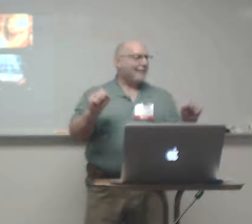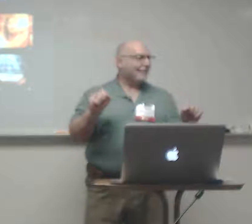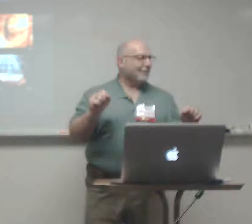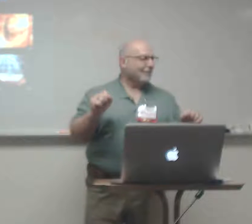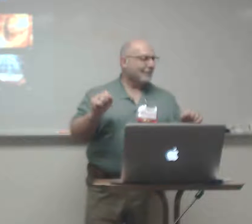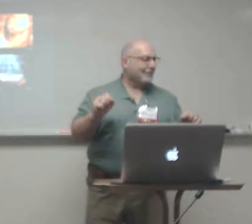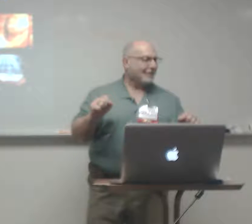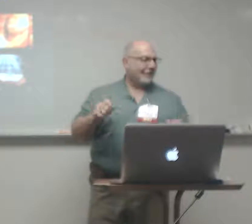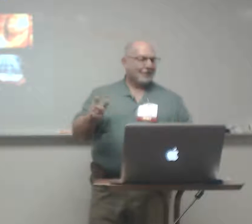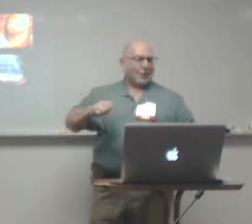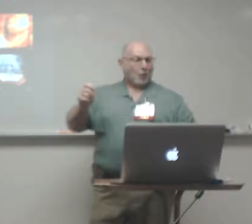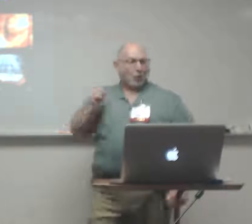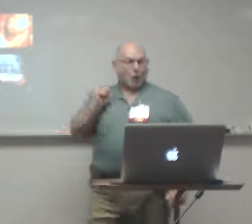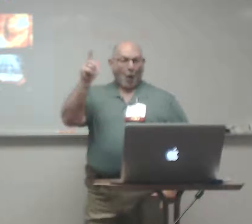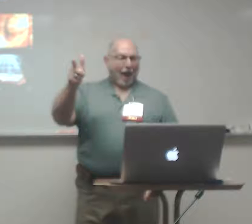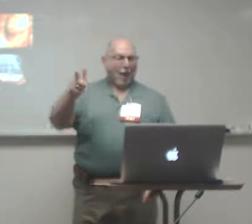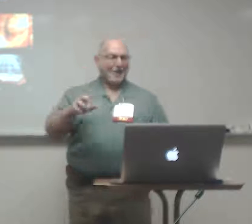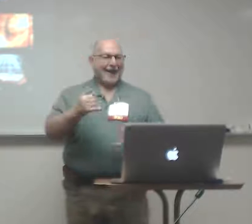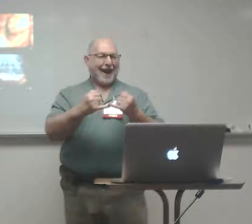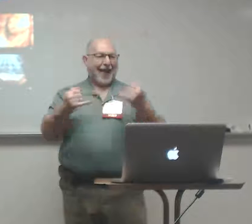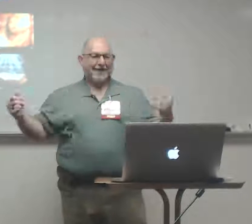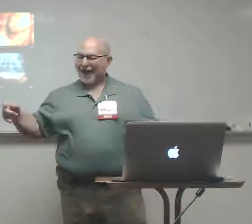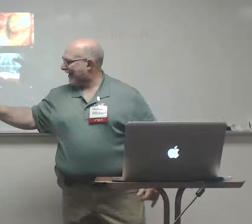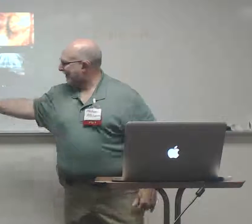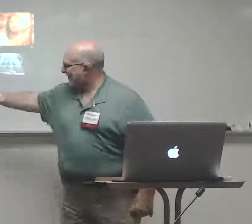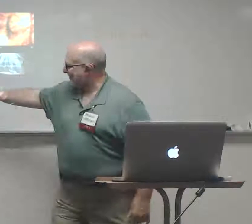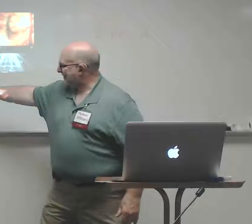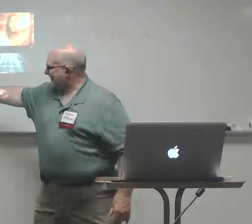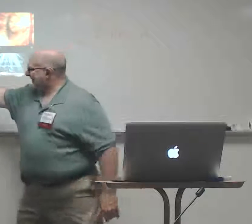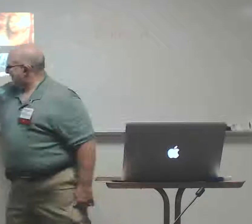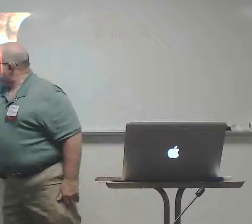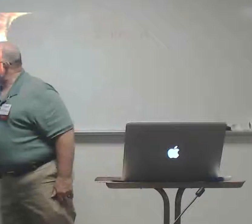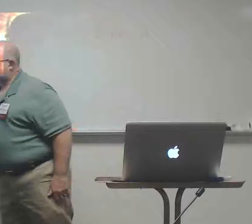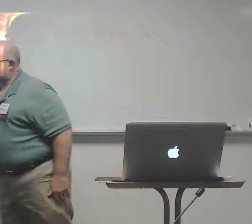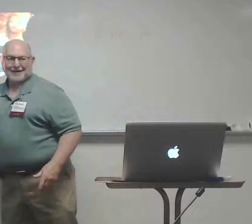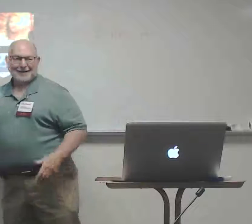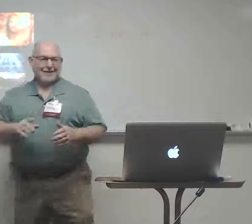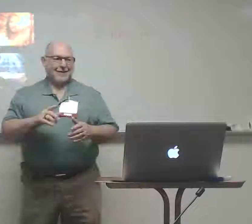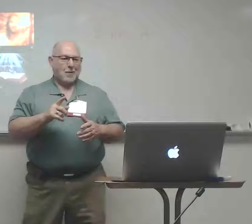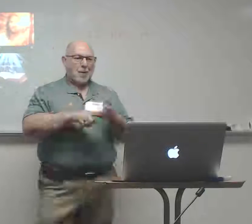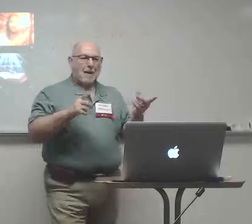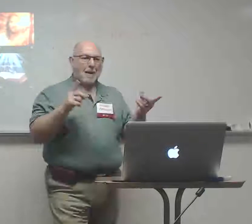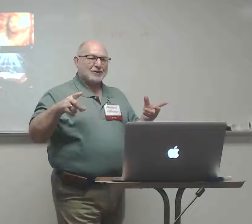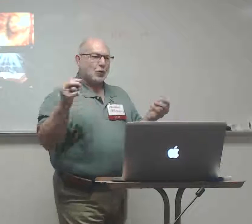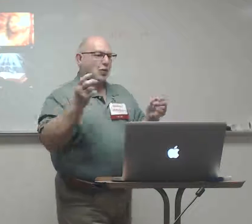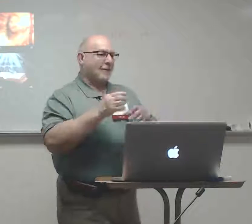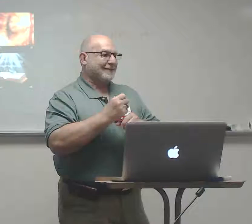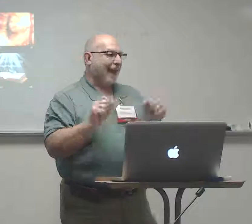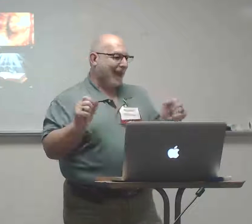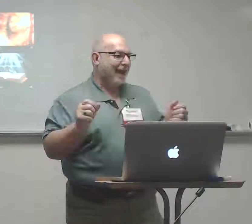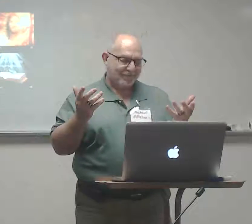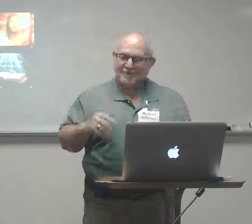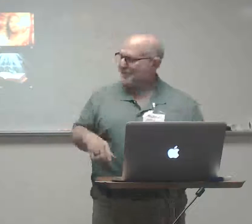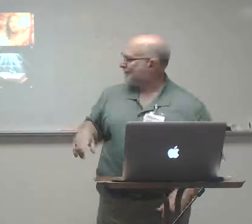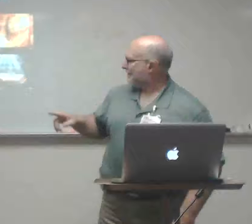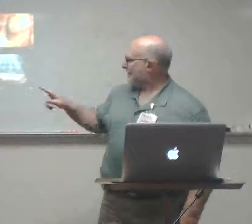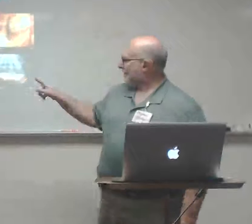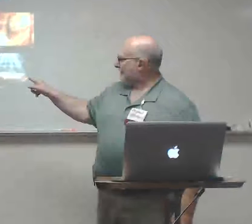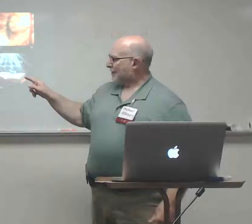first of what is the Bible, and then who is Jesus, and then how to be saved. What must I do to be